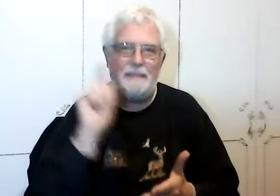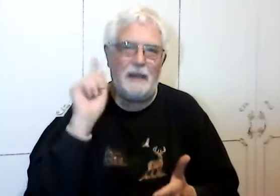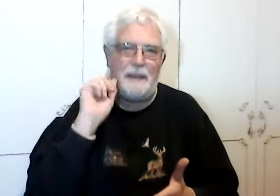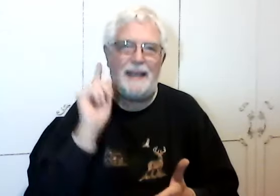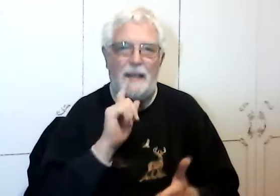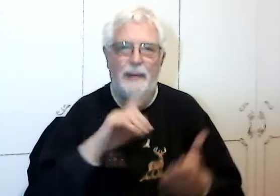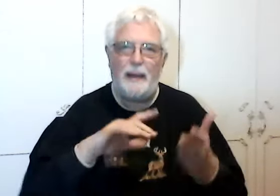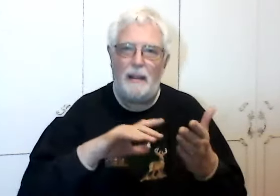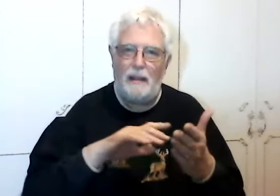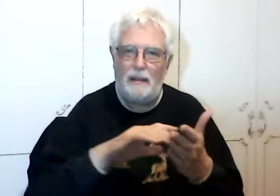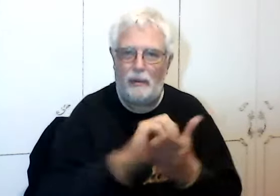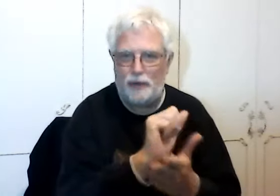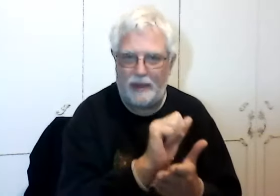be hearing culture.